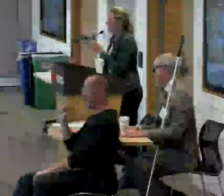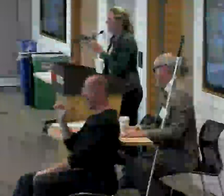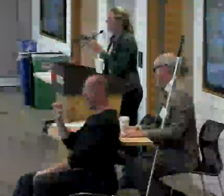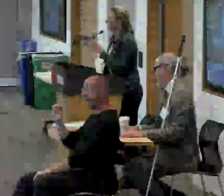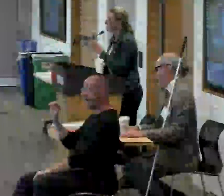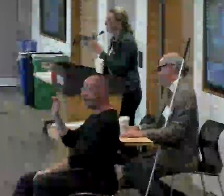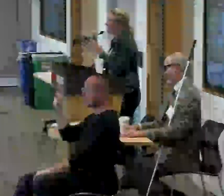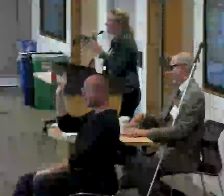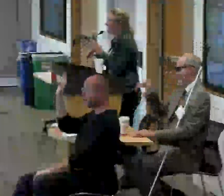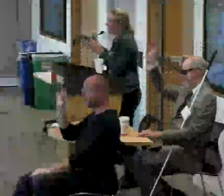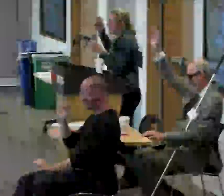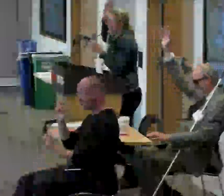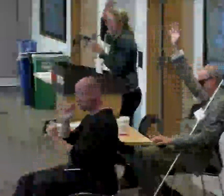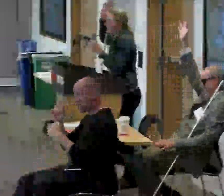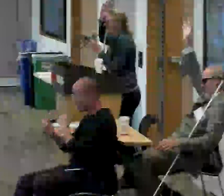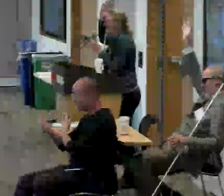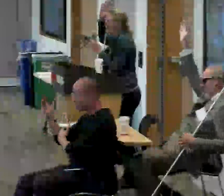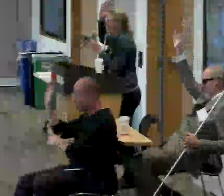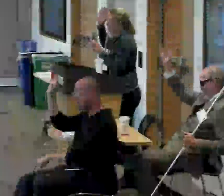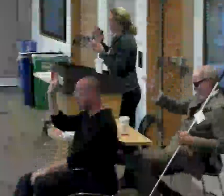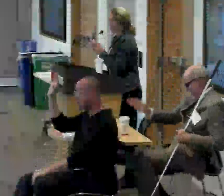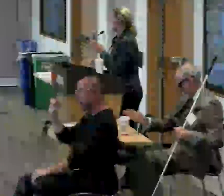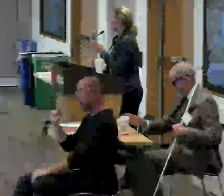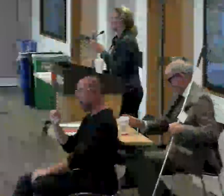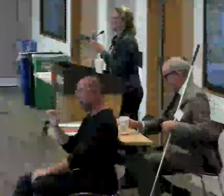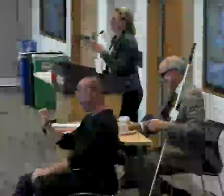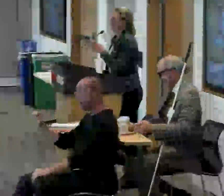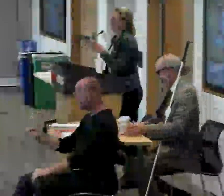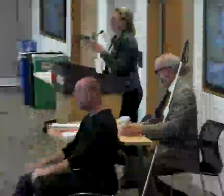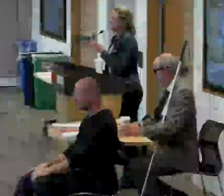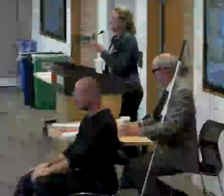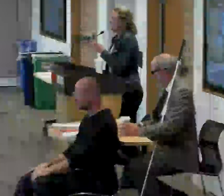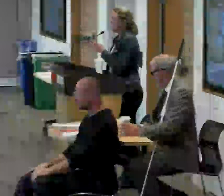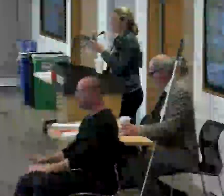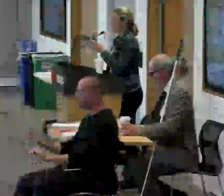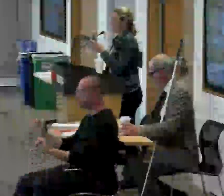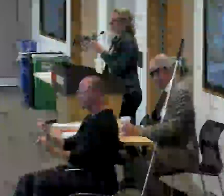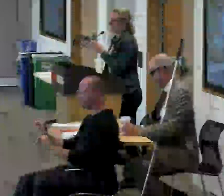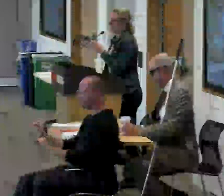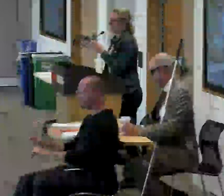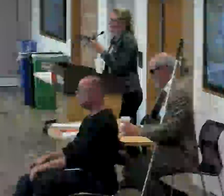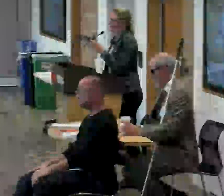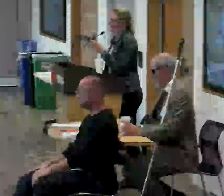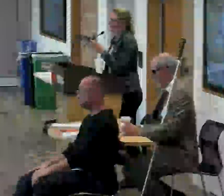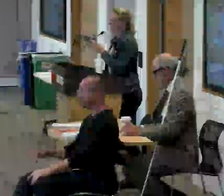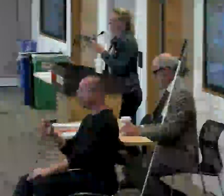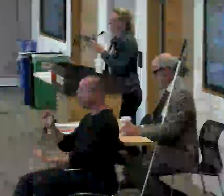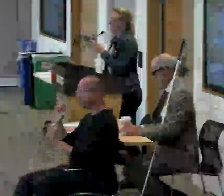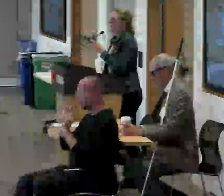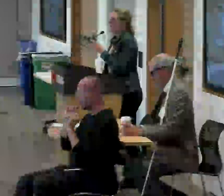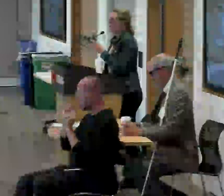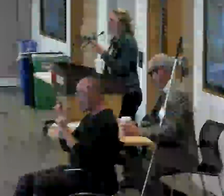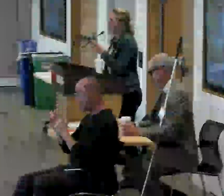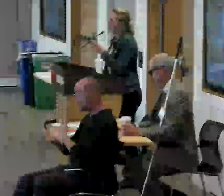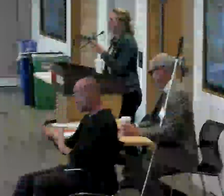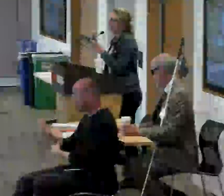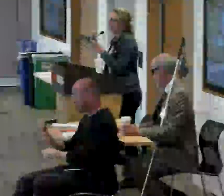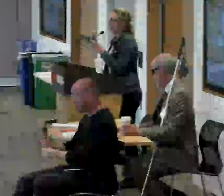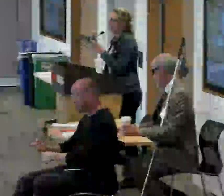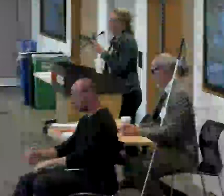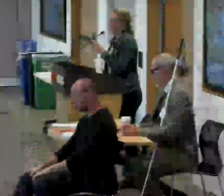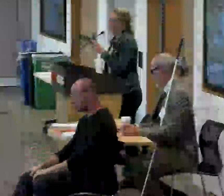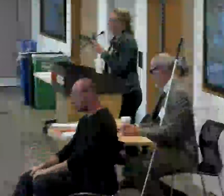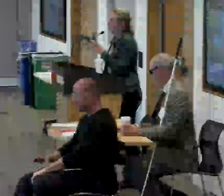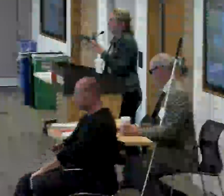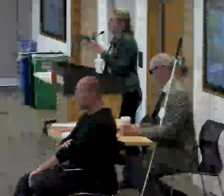raise your hand. Did you wake up this morning? Aye. All right, good. Okay, you guys are smart and you're getting it. Okay. Are you here from